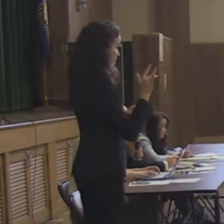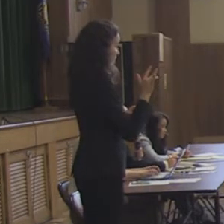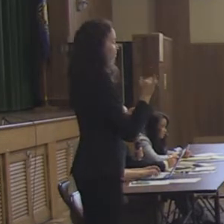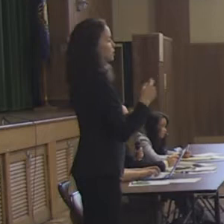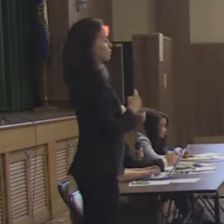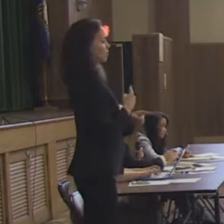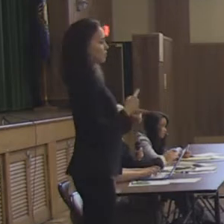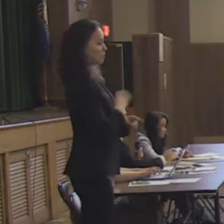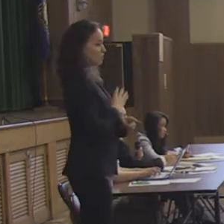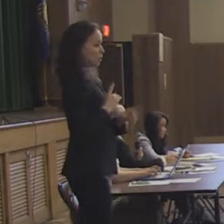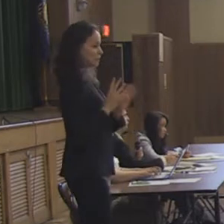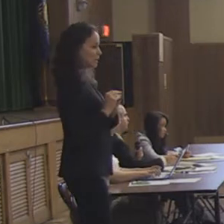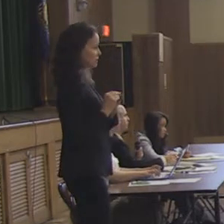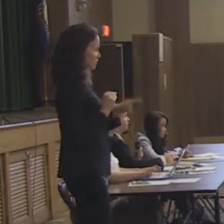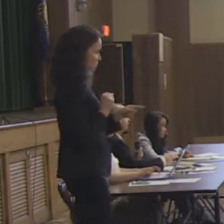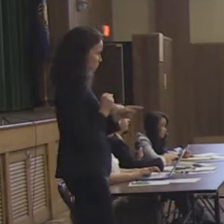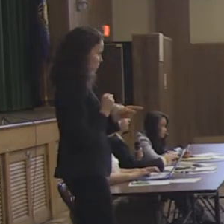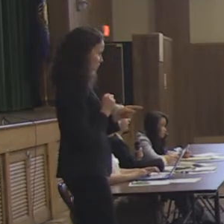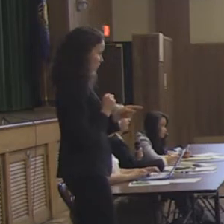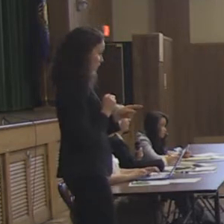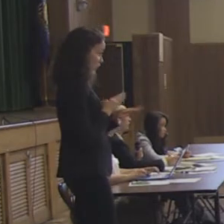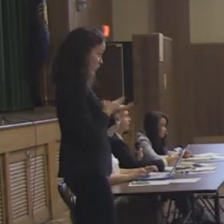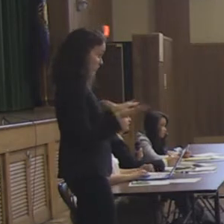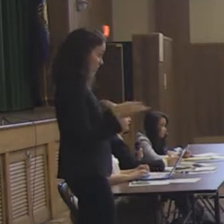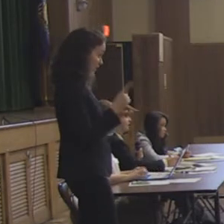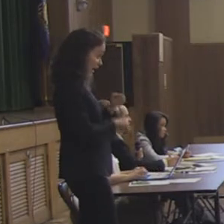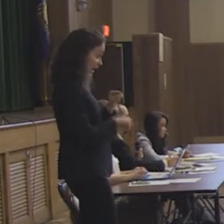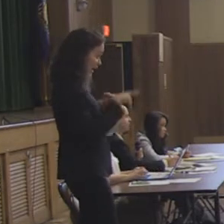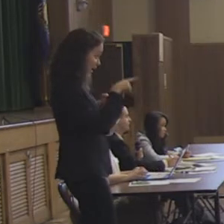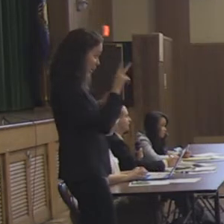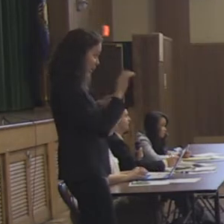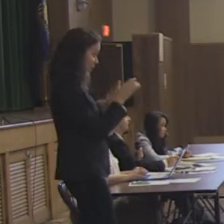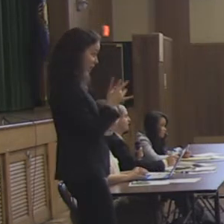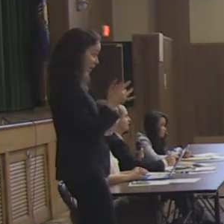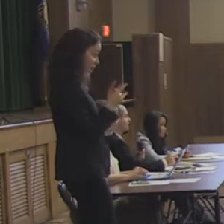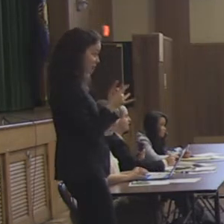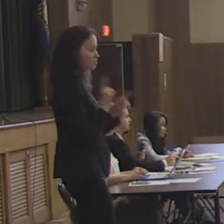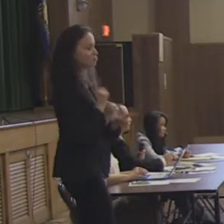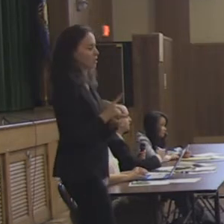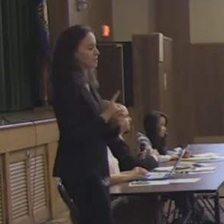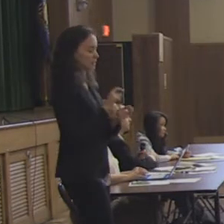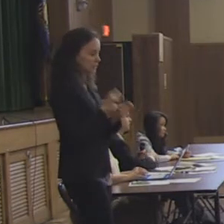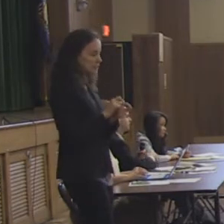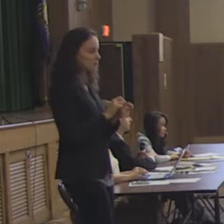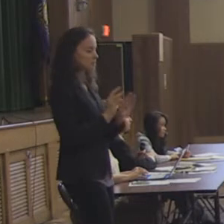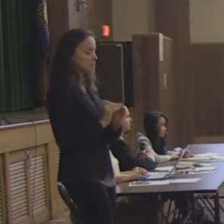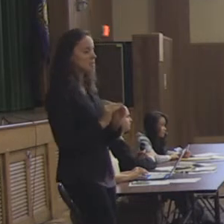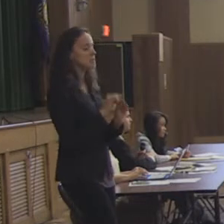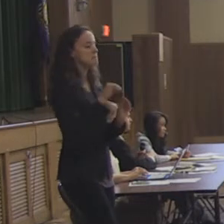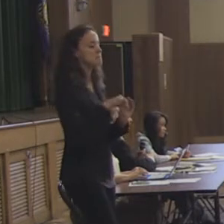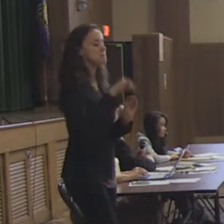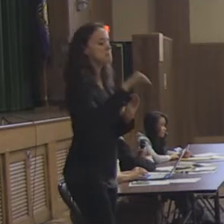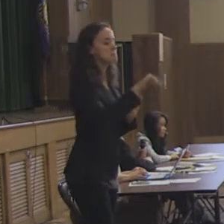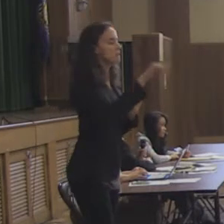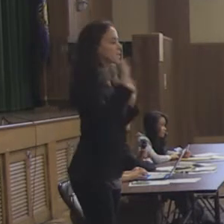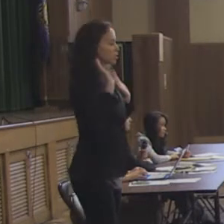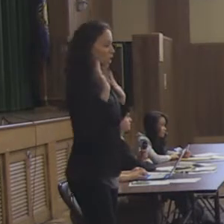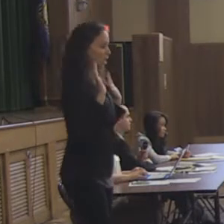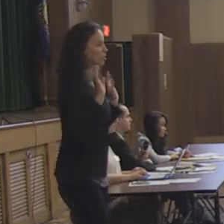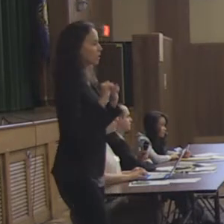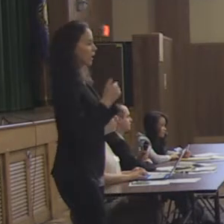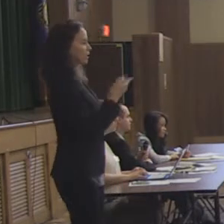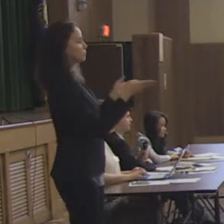regular board meeting. So at the regular board meetings, there's not room for public comments? No, there aren't. There's only certain meetings where public comment is assigned. We